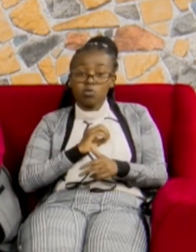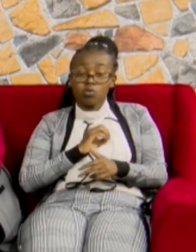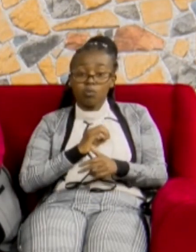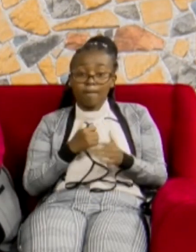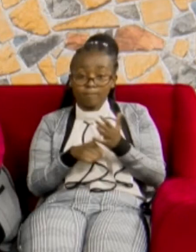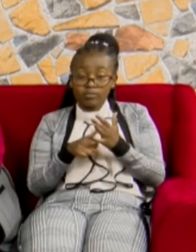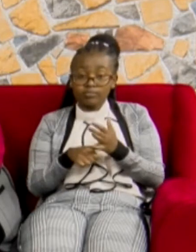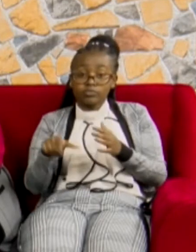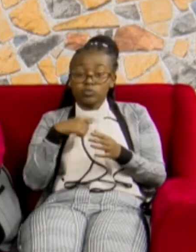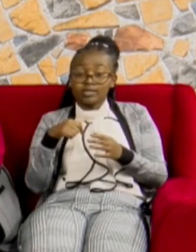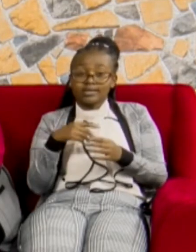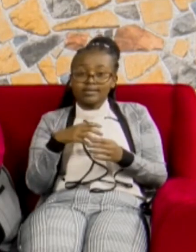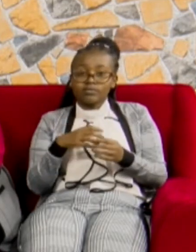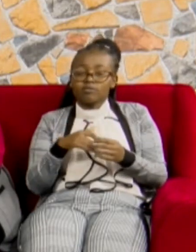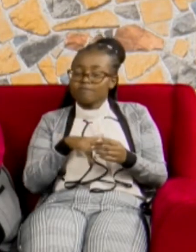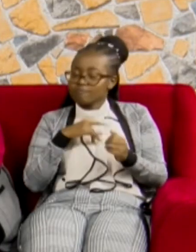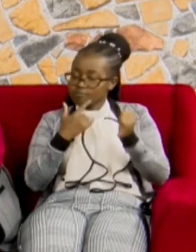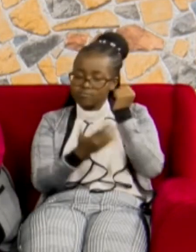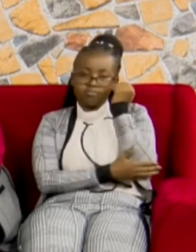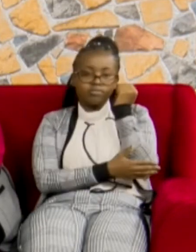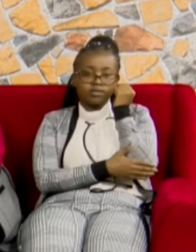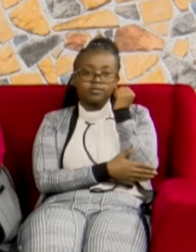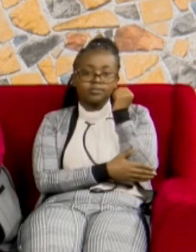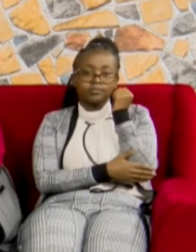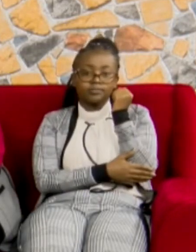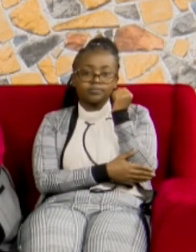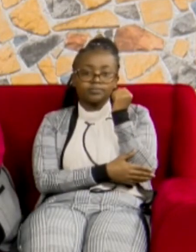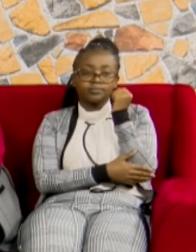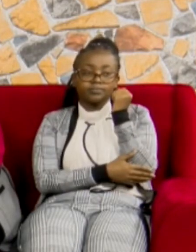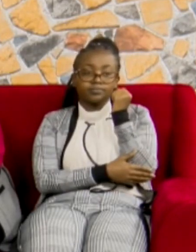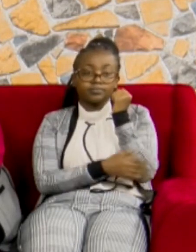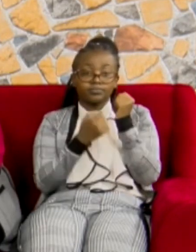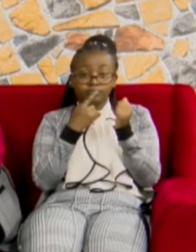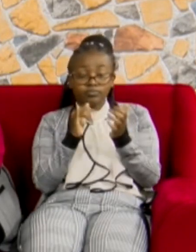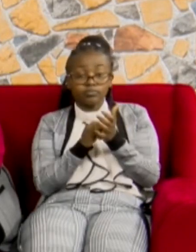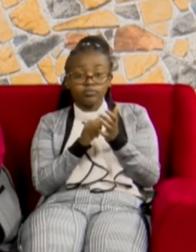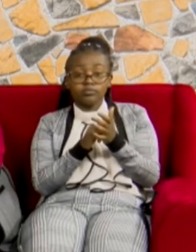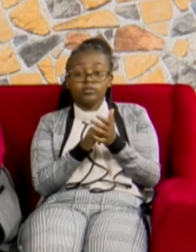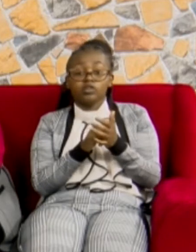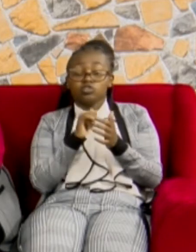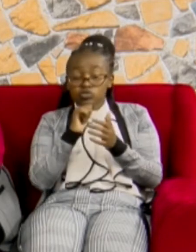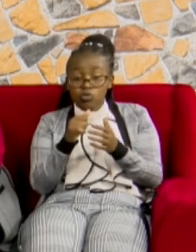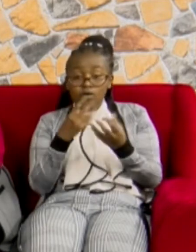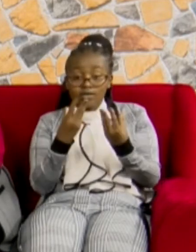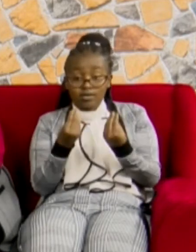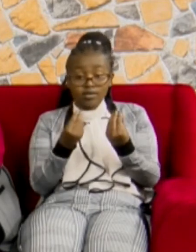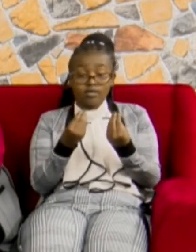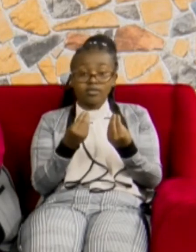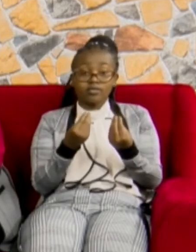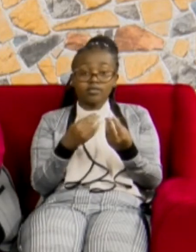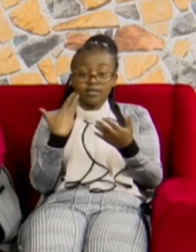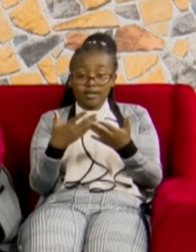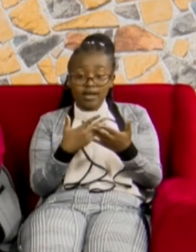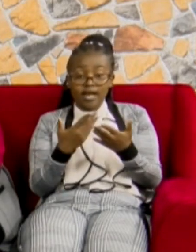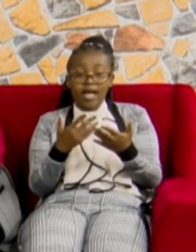as parents, we do get drained. We do get really, really bogged down. I can tell you for free, it's not been an easy week, not because